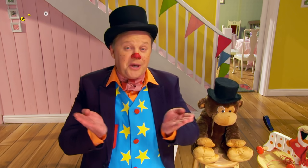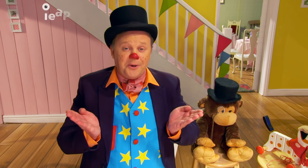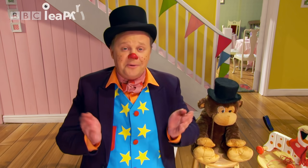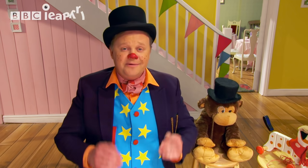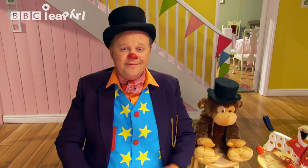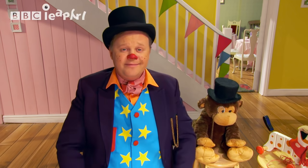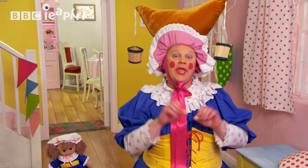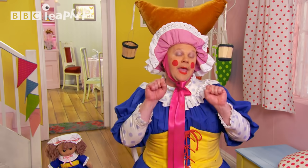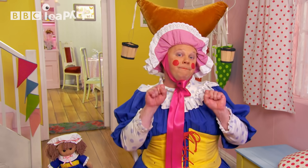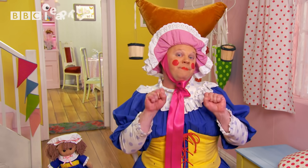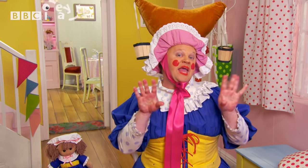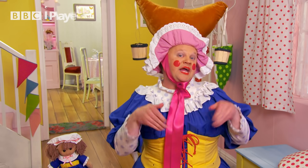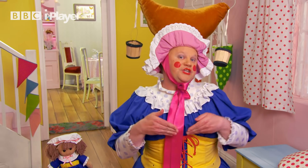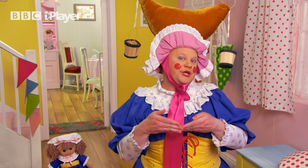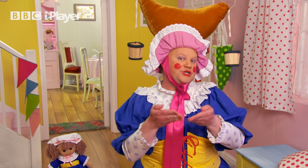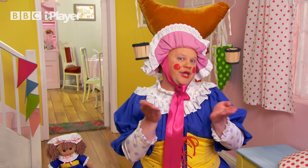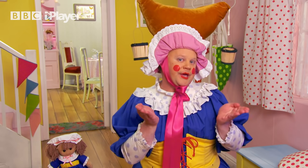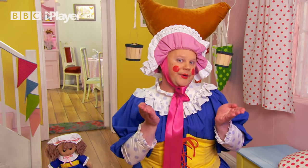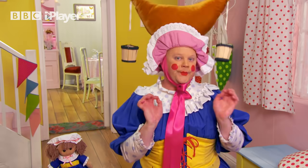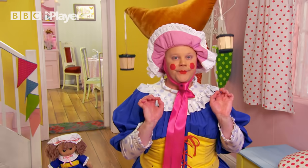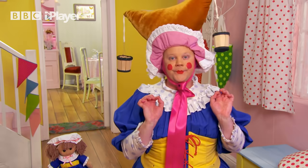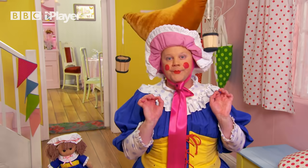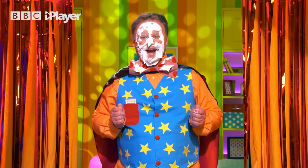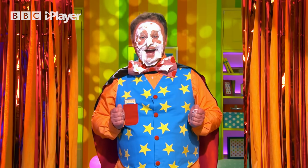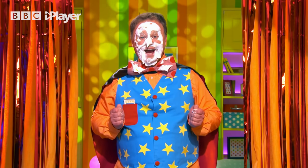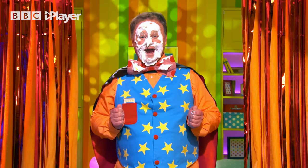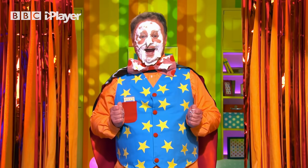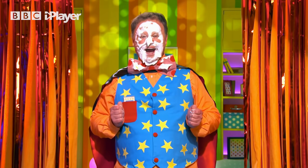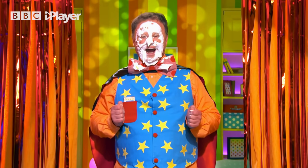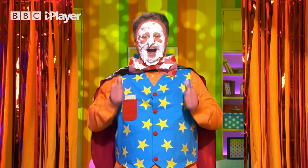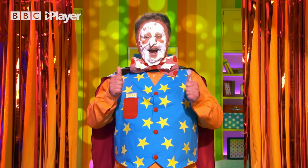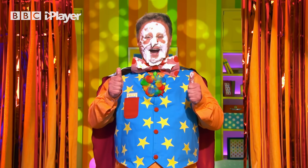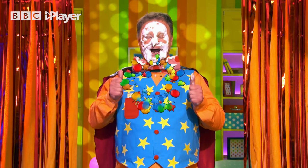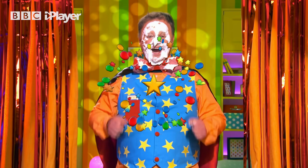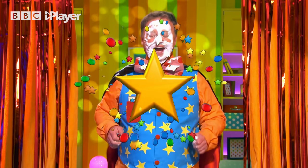show. Magic show. Thank you, Mr. Tumble.